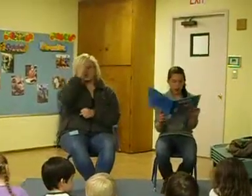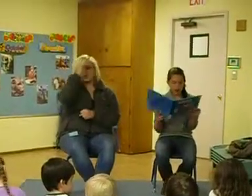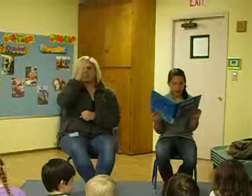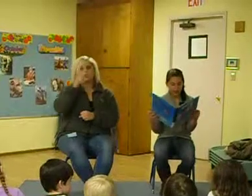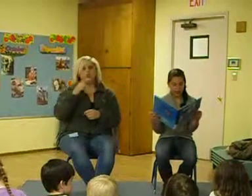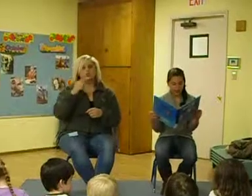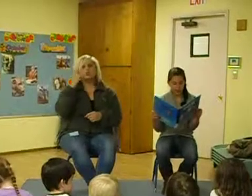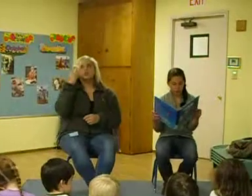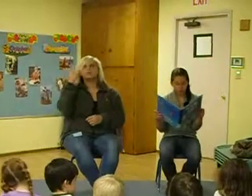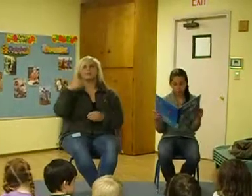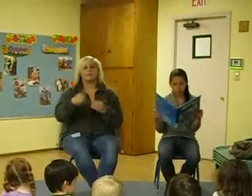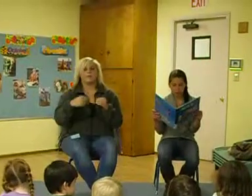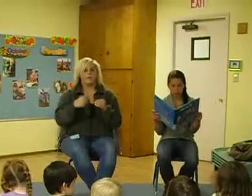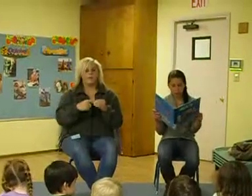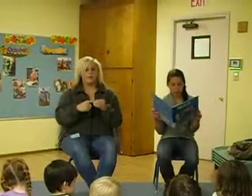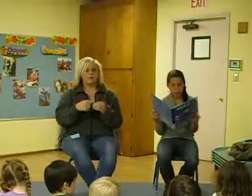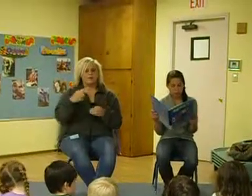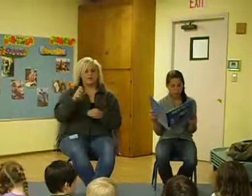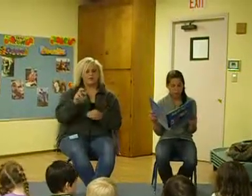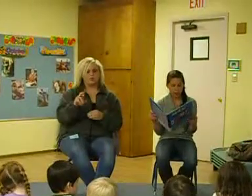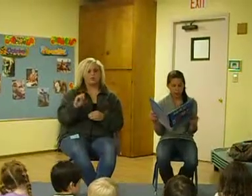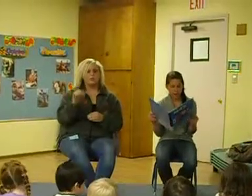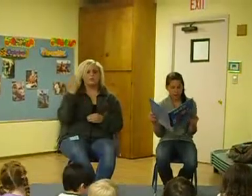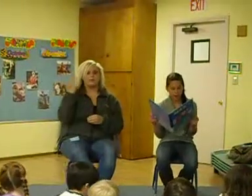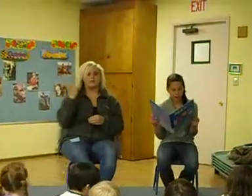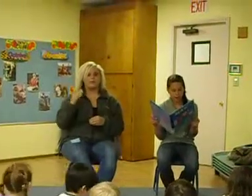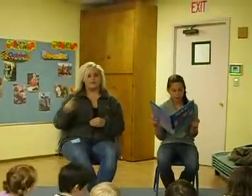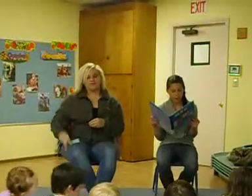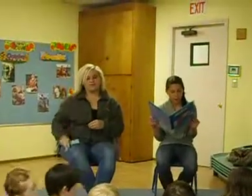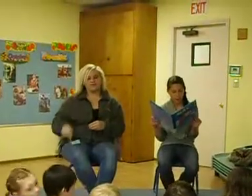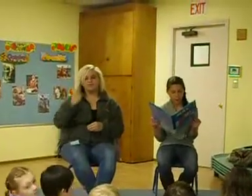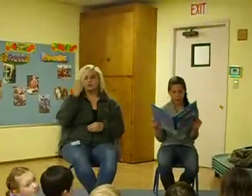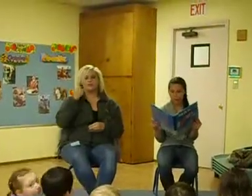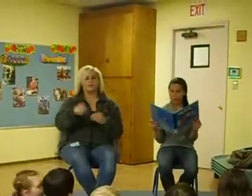Granddad dreamed of heroic past deeds. Phantom dreamed of athletes.